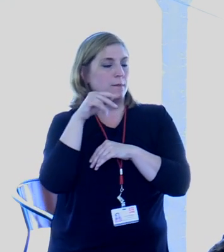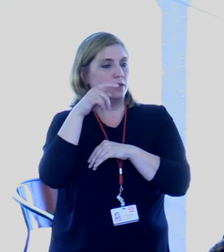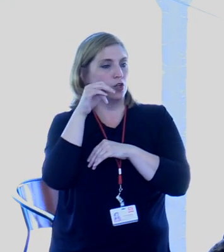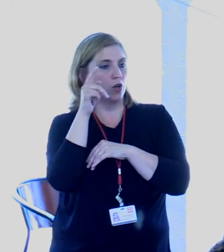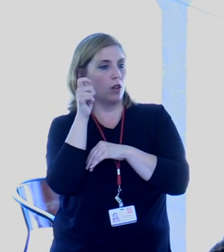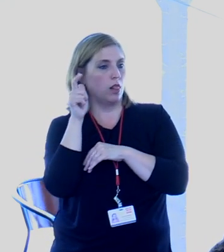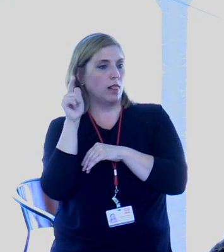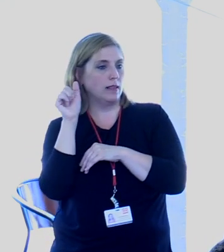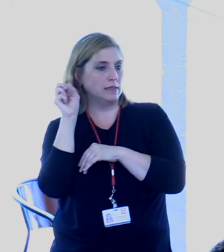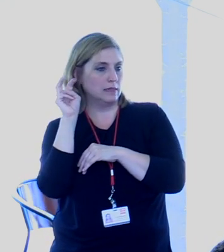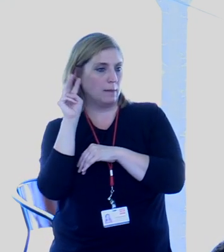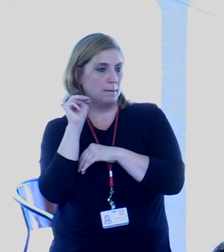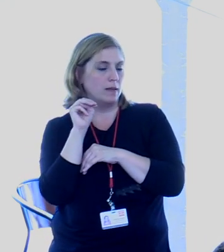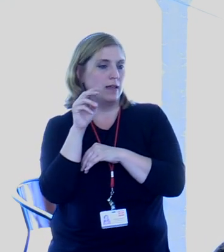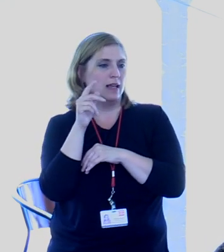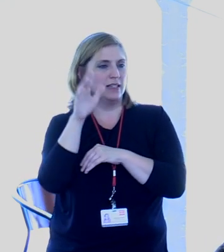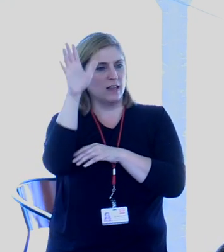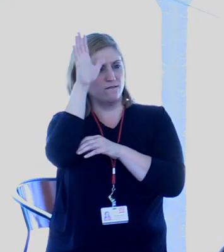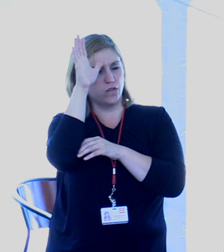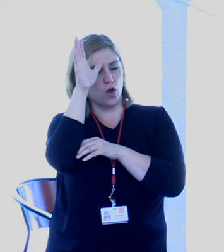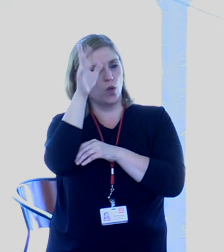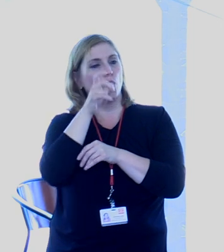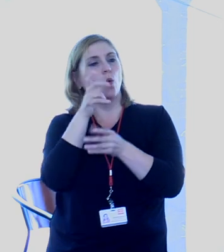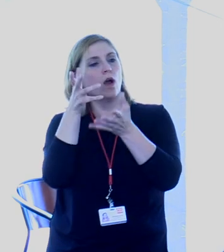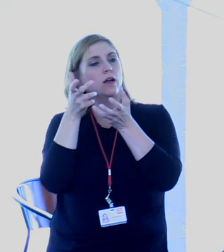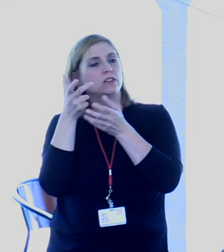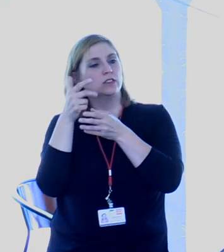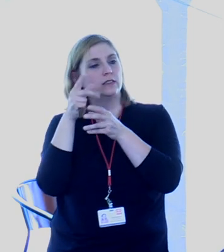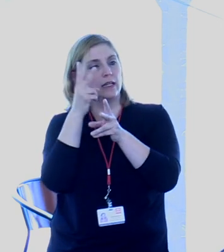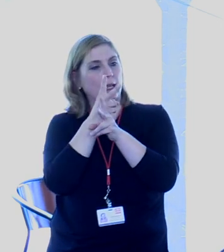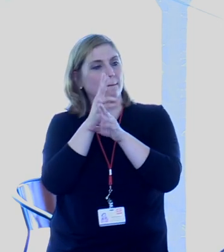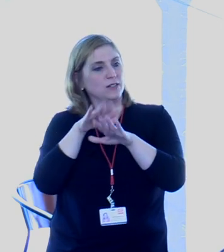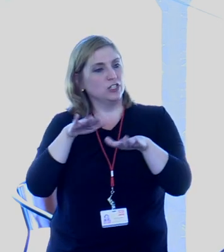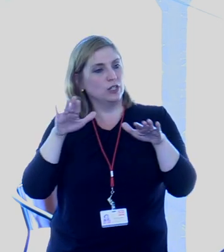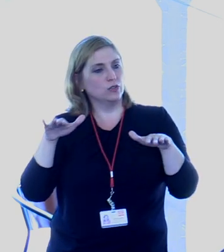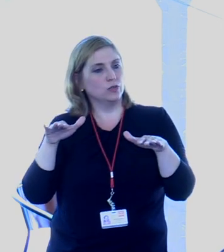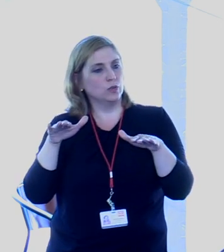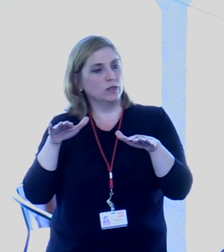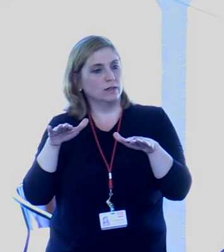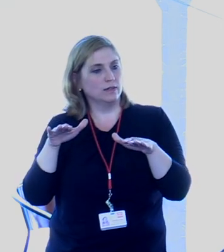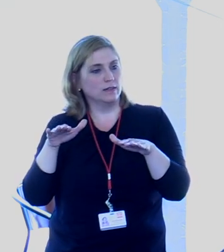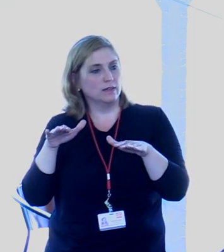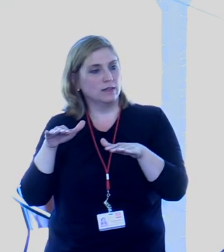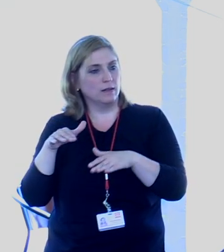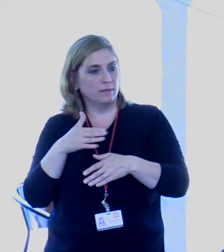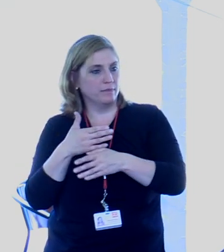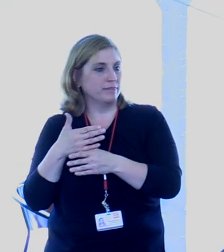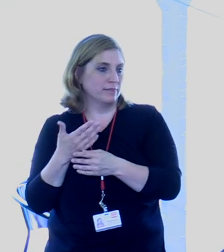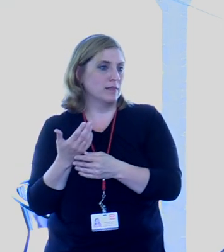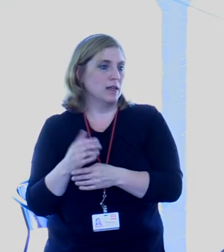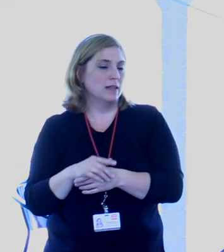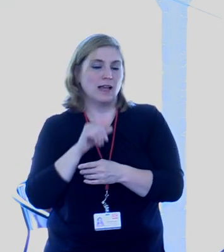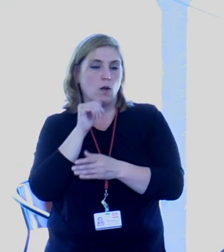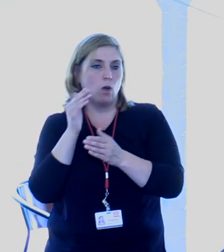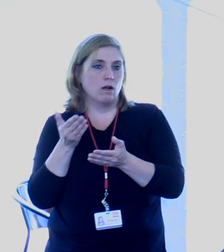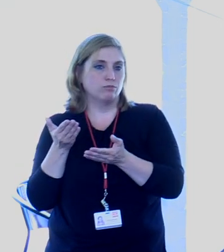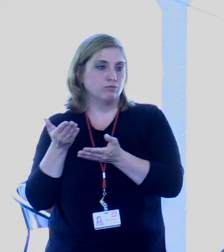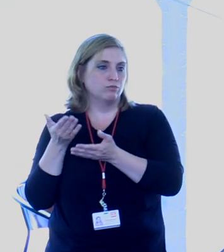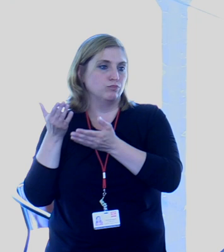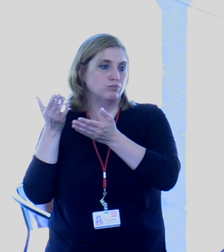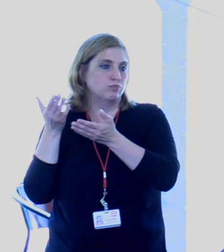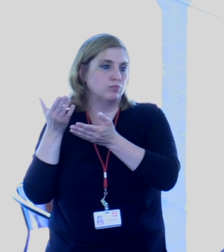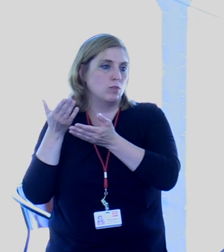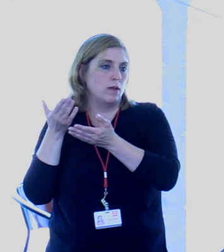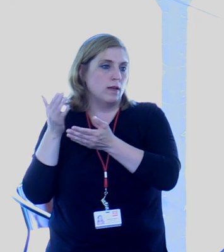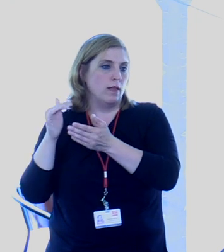Paternalism is the father who wants to keep his children infants, who doesn't want to raise them, who's